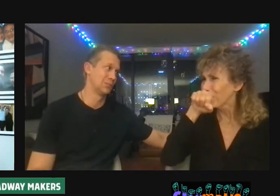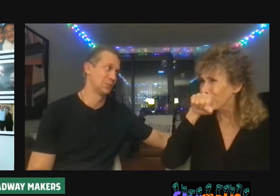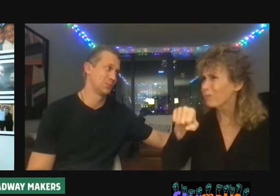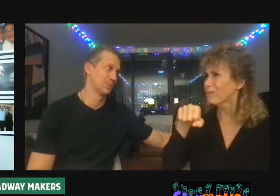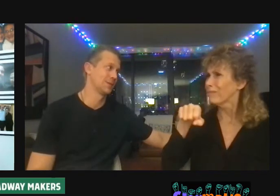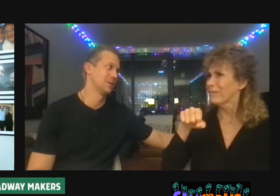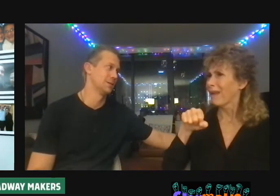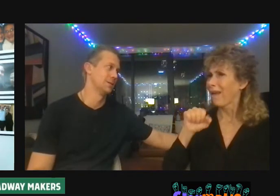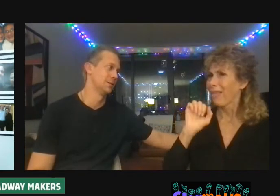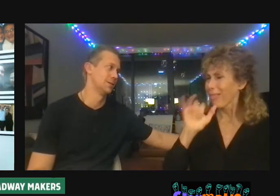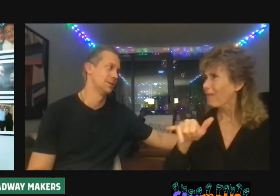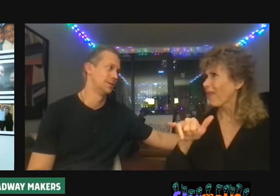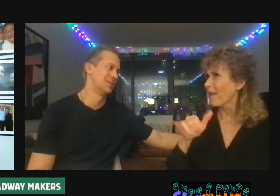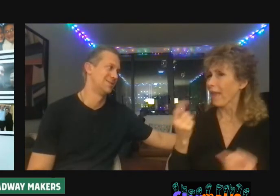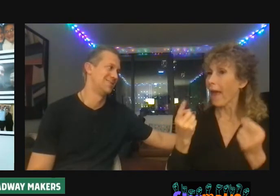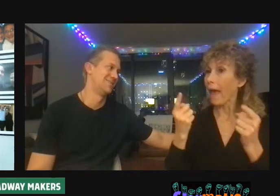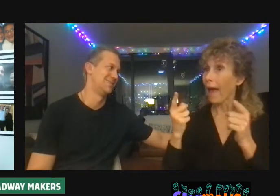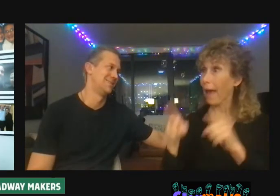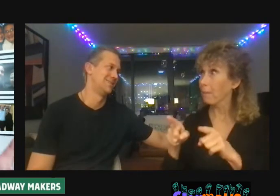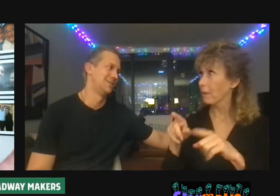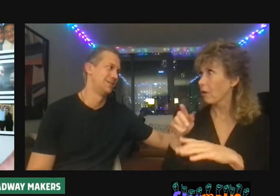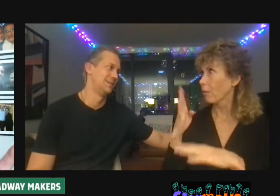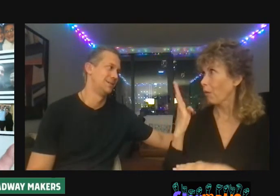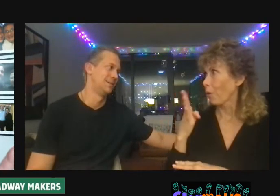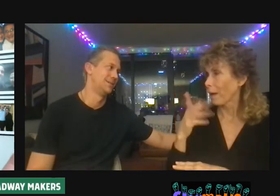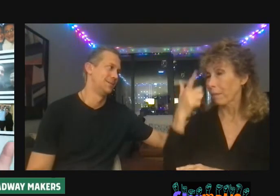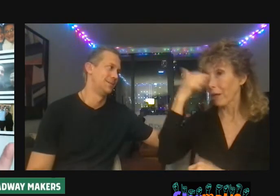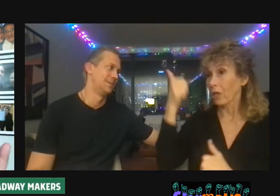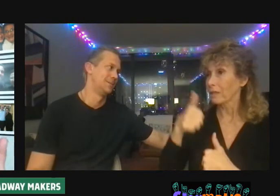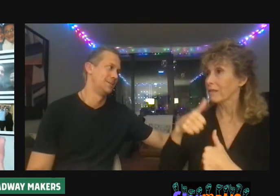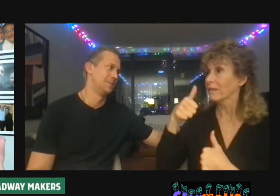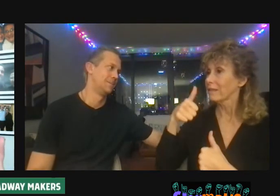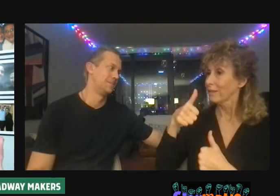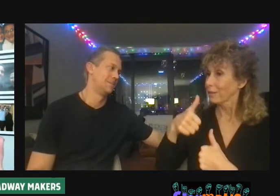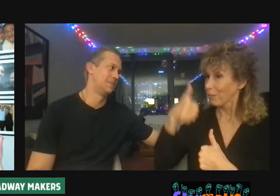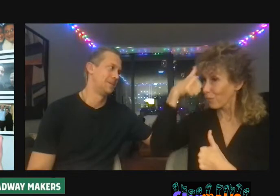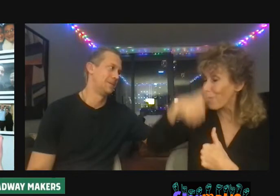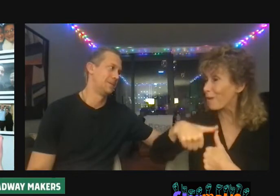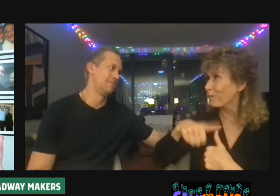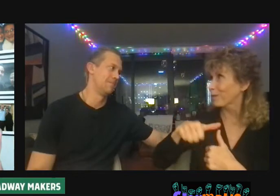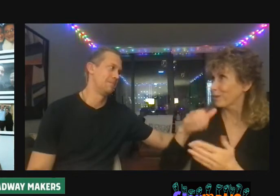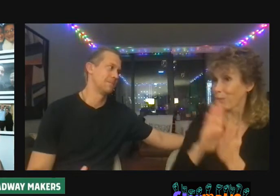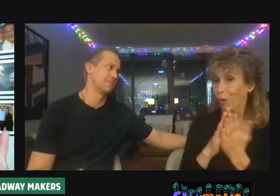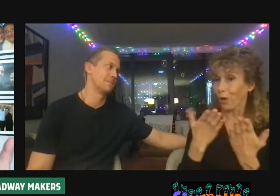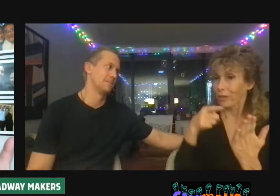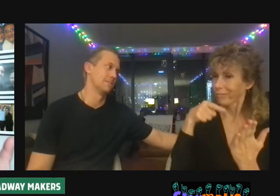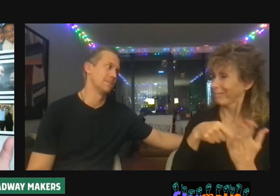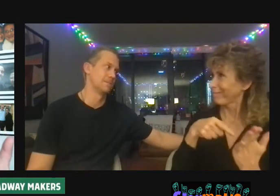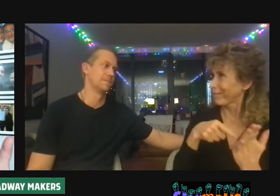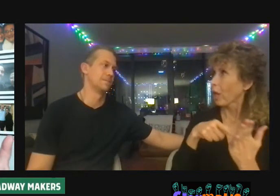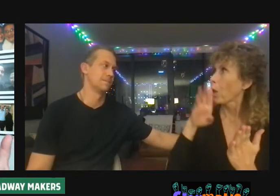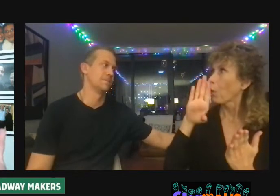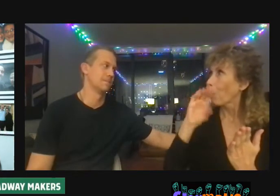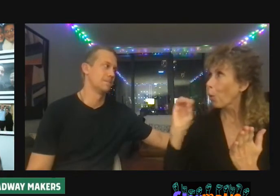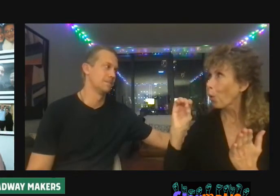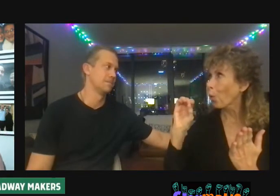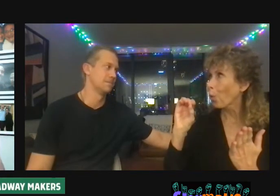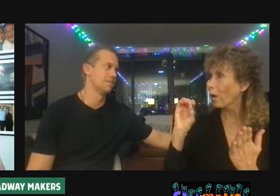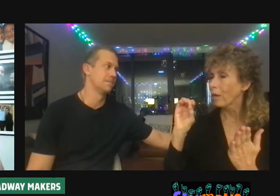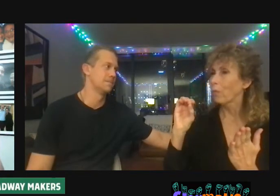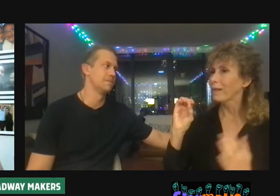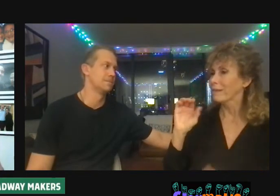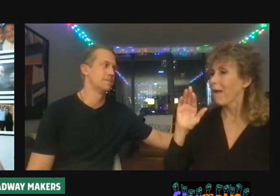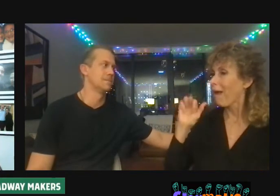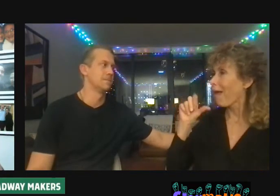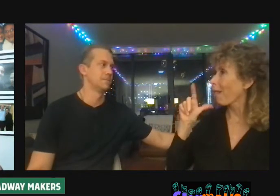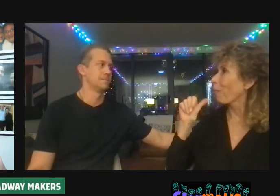this was happening on Broadway, because he remembers in the book Boo Radley was an albino, and that's